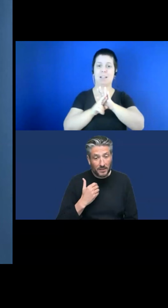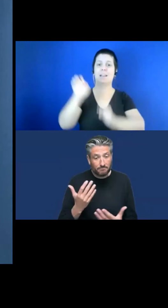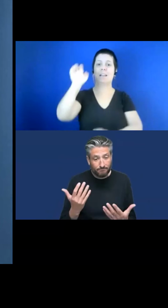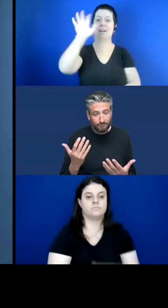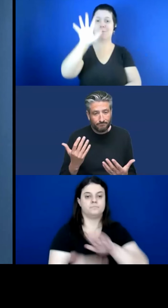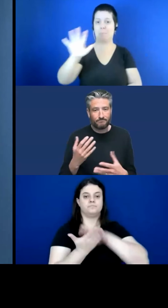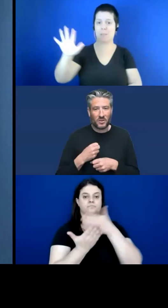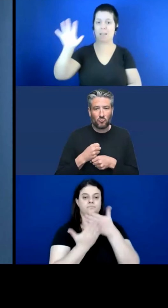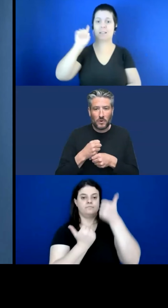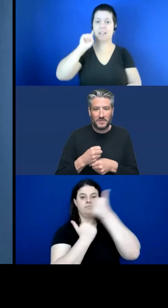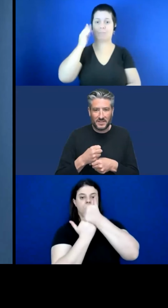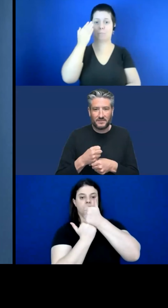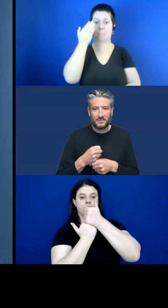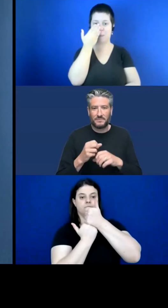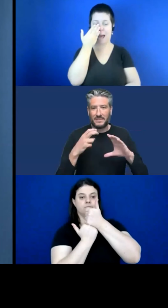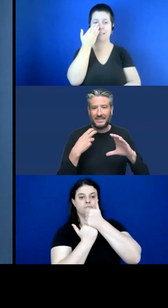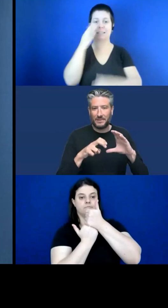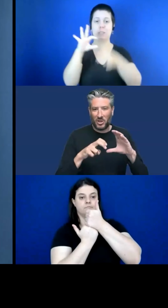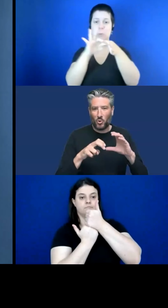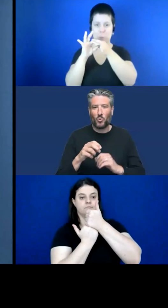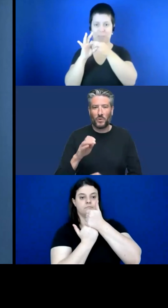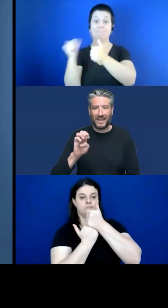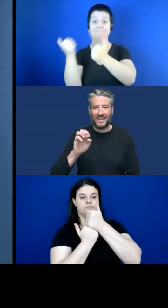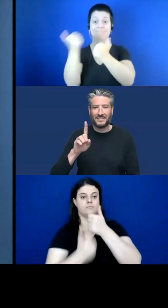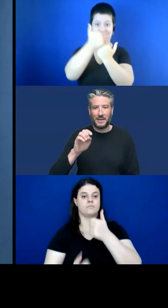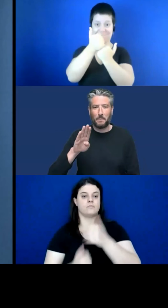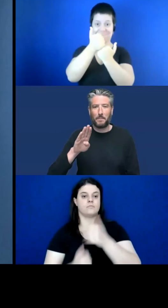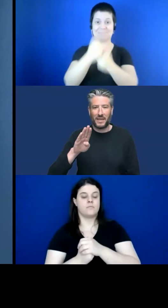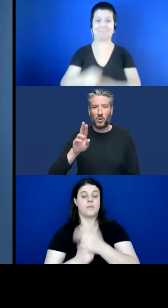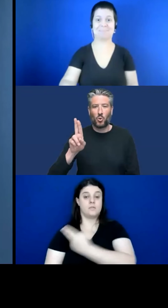EDBU. My name is Sanja